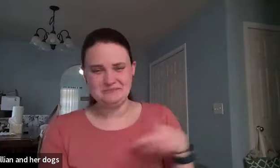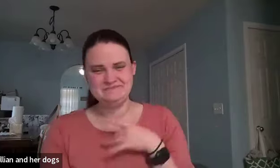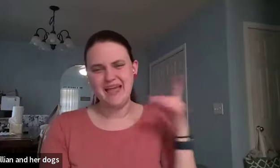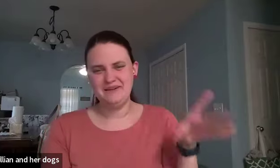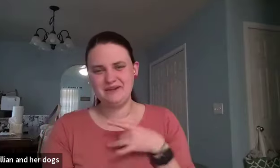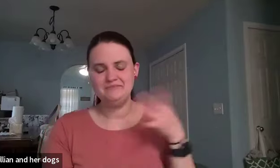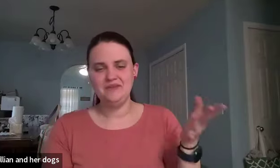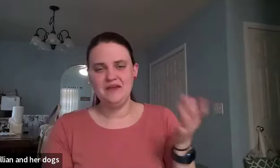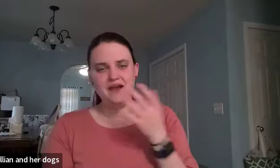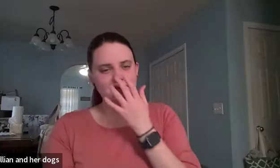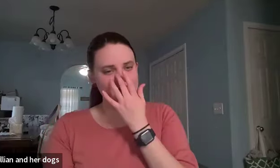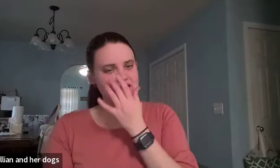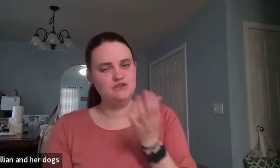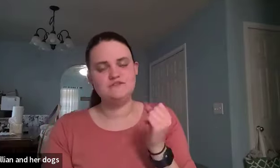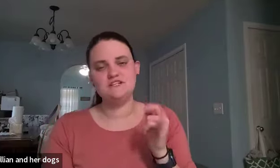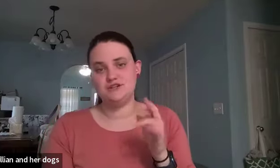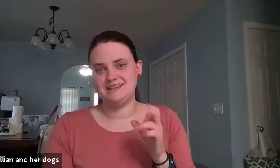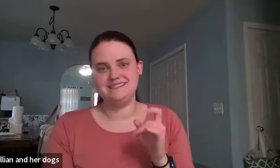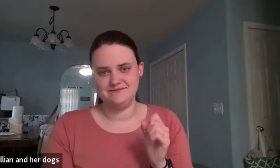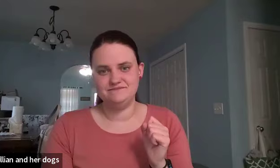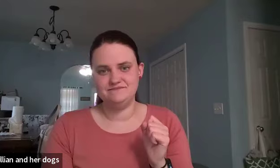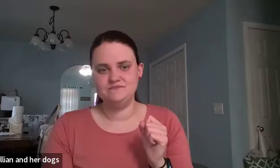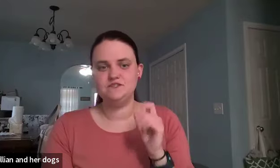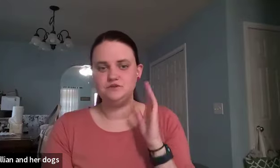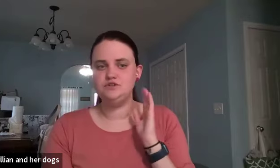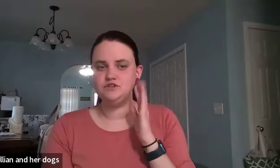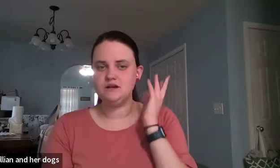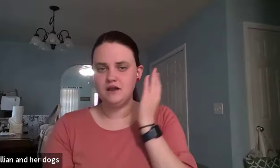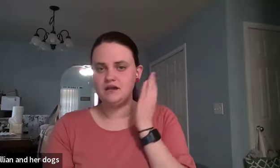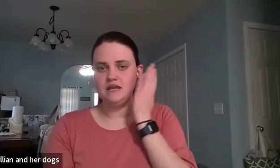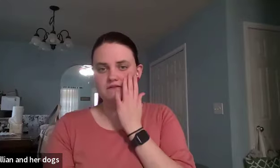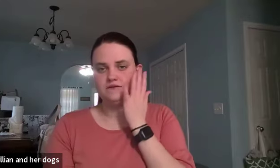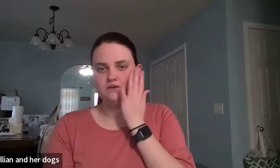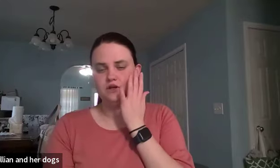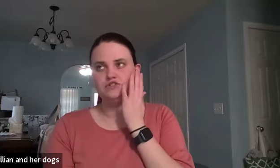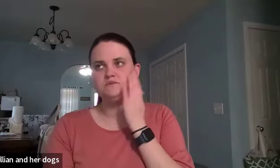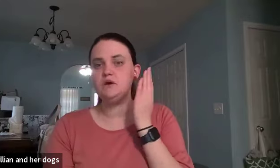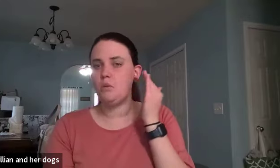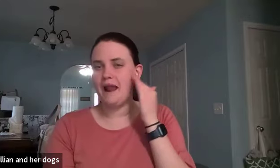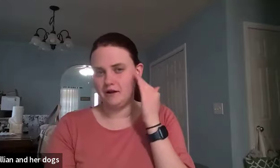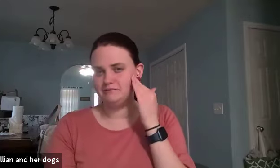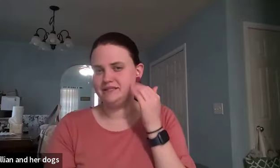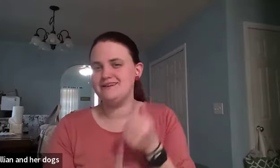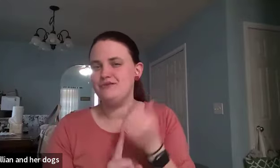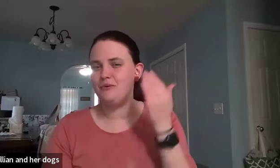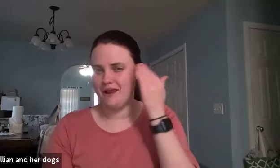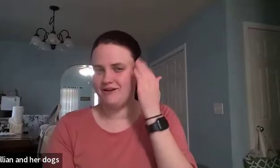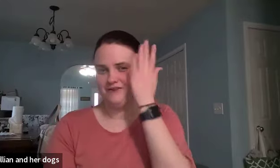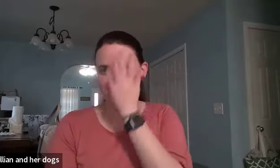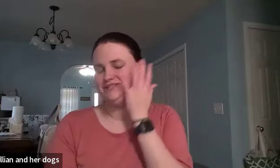them. That looks very sarcastic. So you do want to kind of, just be self-aware of your